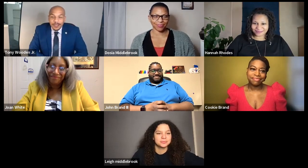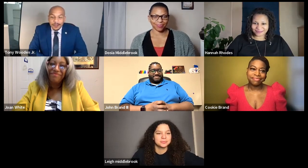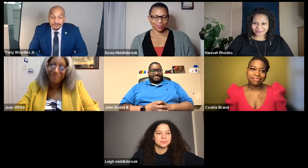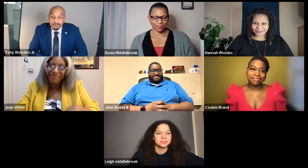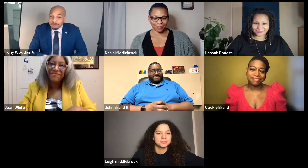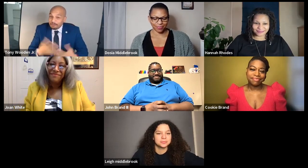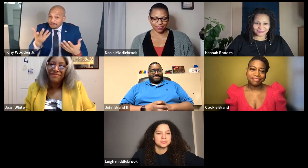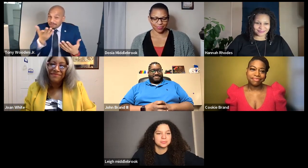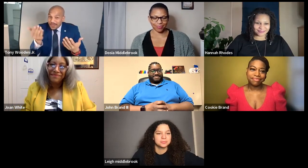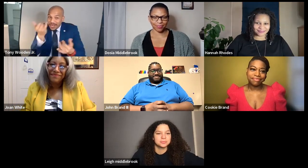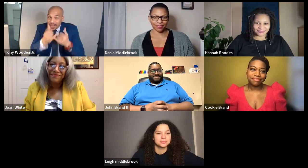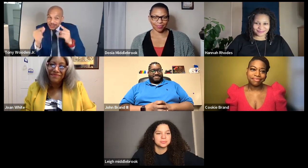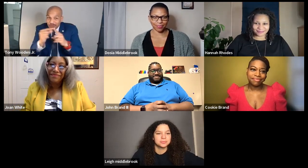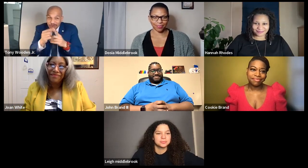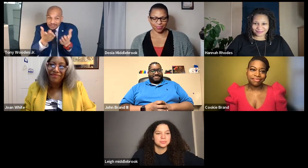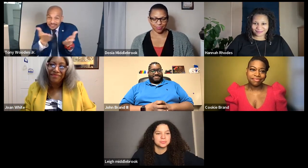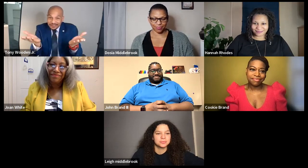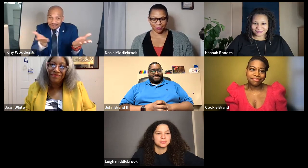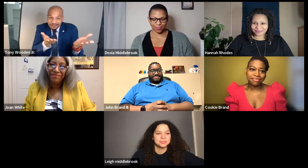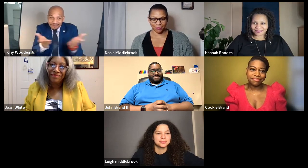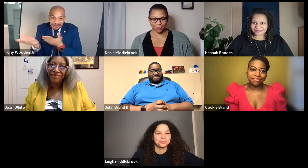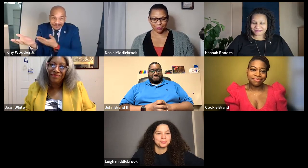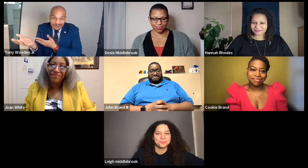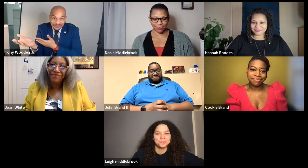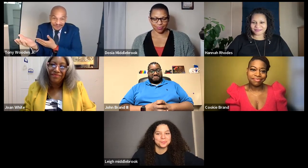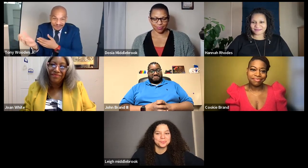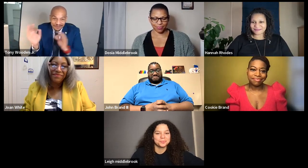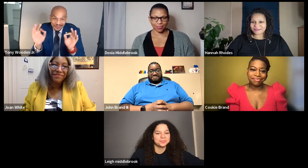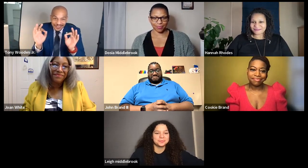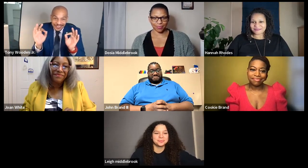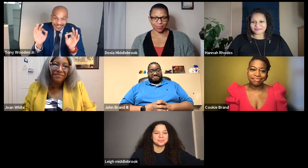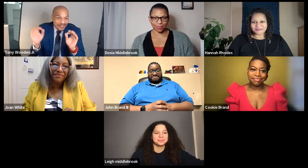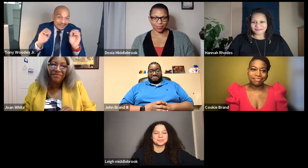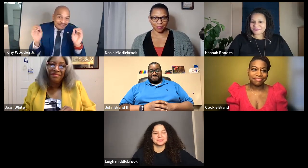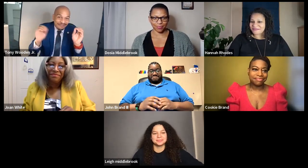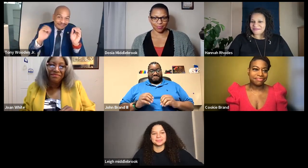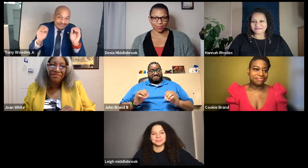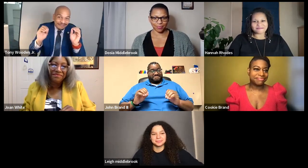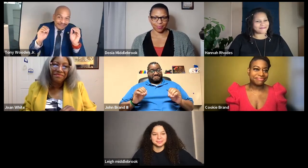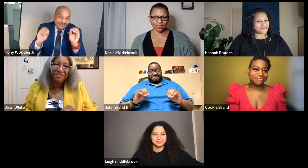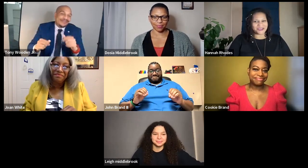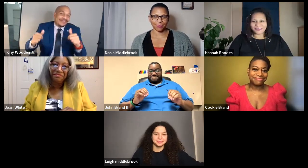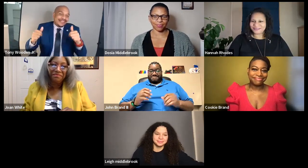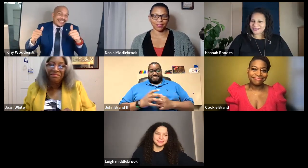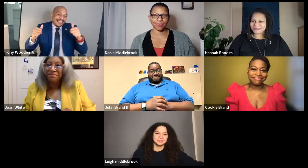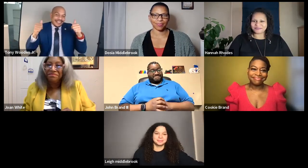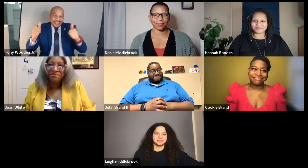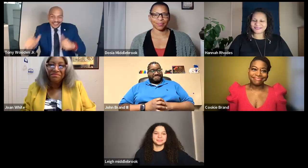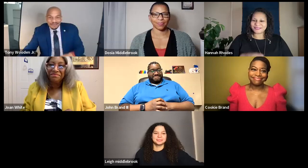appreciate this. I hope you really enjoyed watching the conversation. And does anybody have any last words? Yeah, Tony, this is Sarah.